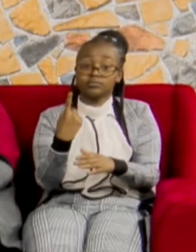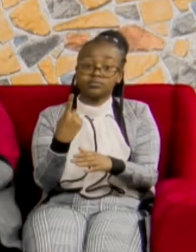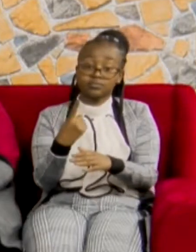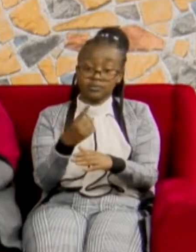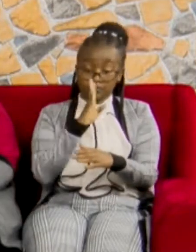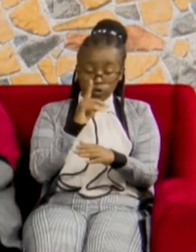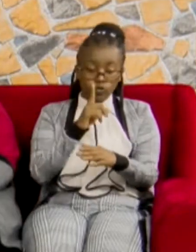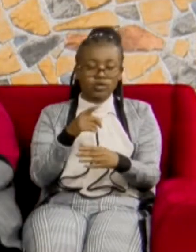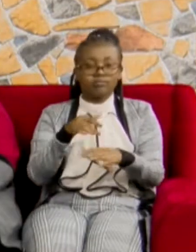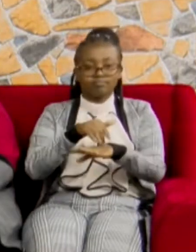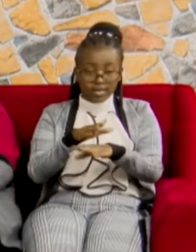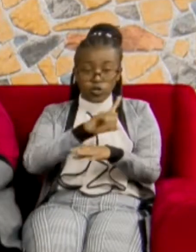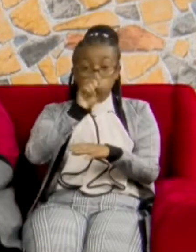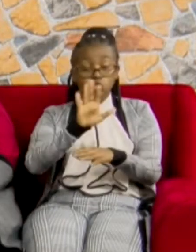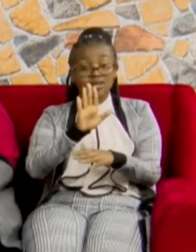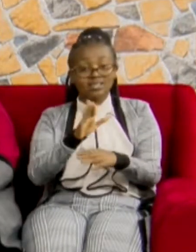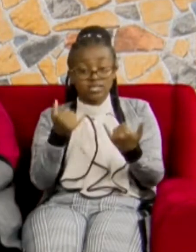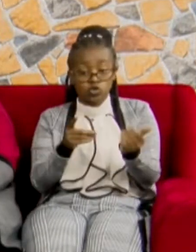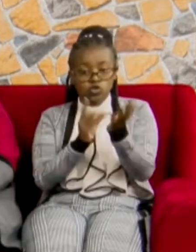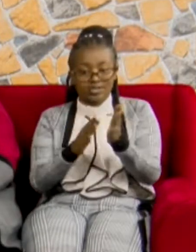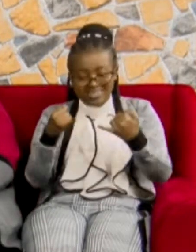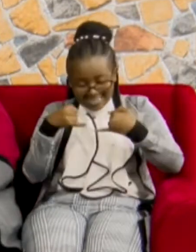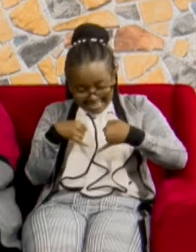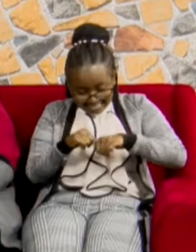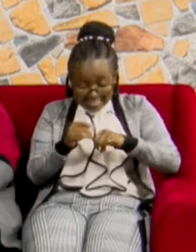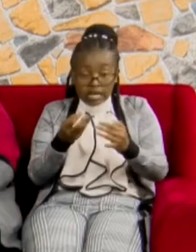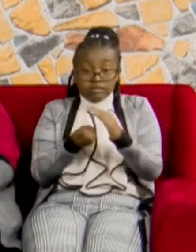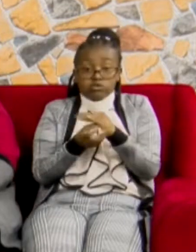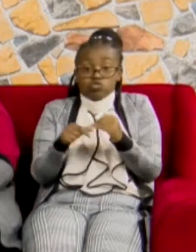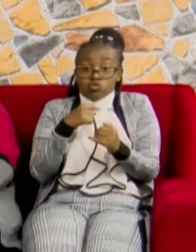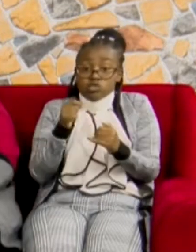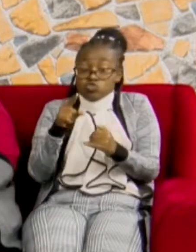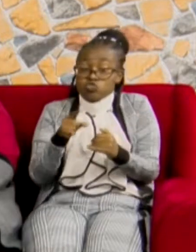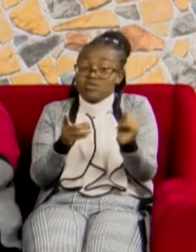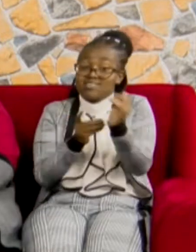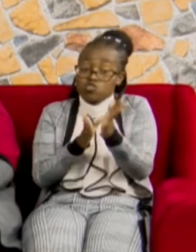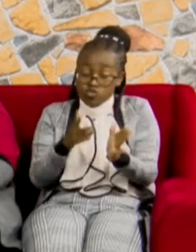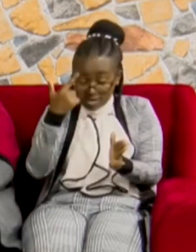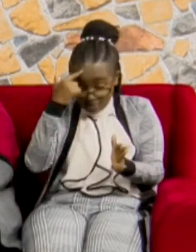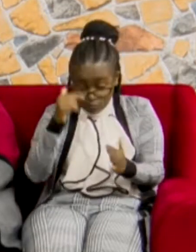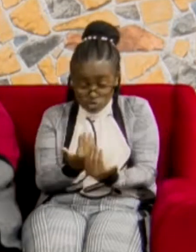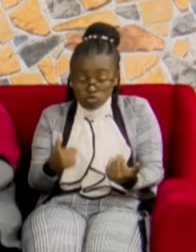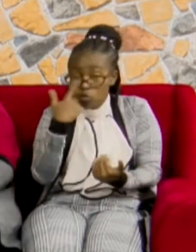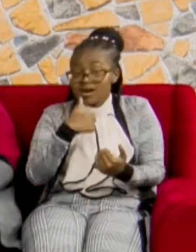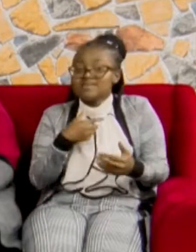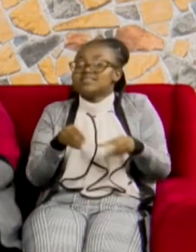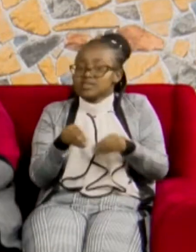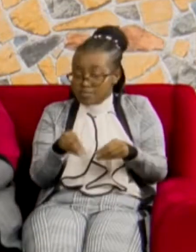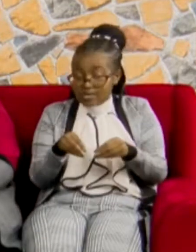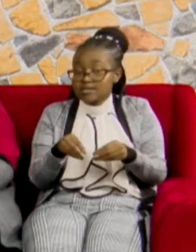be sure to send in your questions. So Dr. Yes. Please elaborate to us. So you are a pediatric neurologist, in